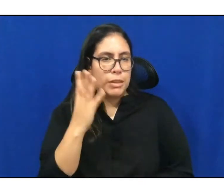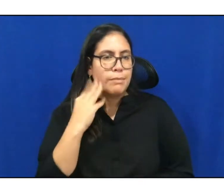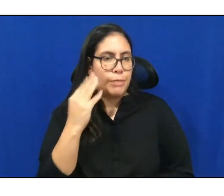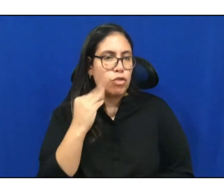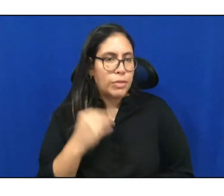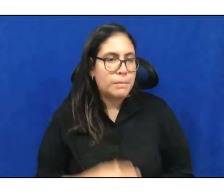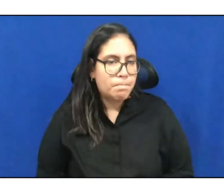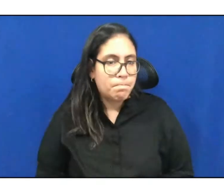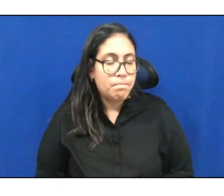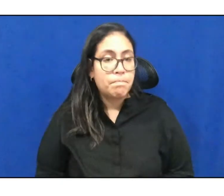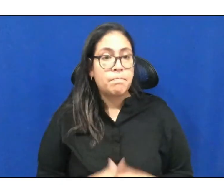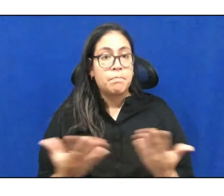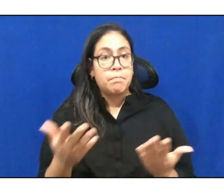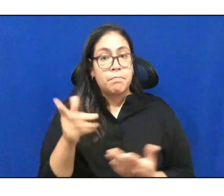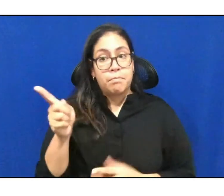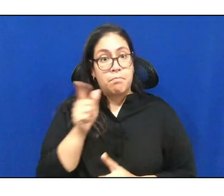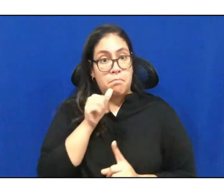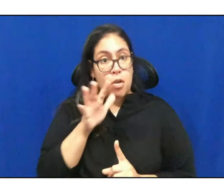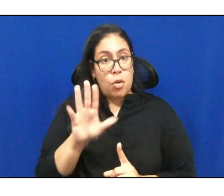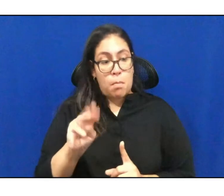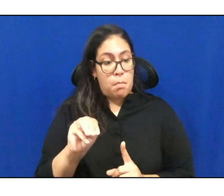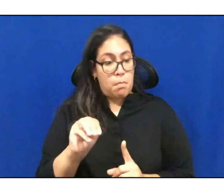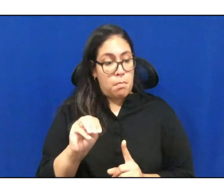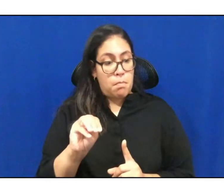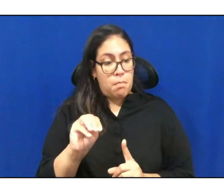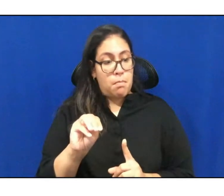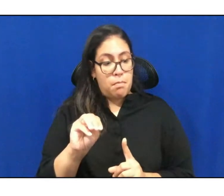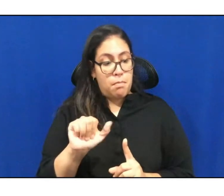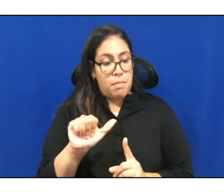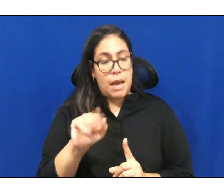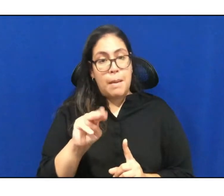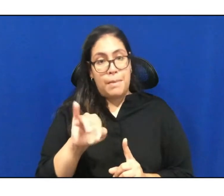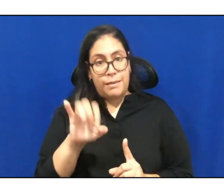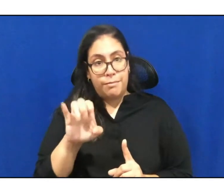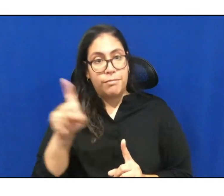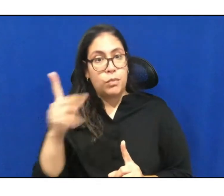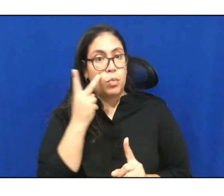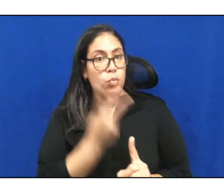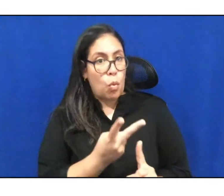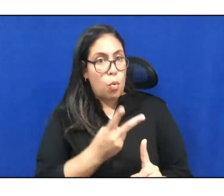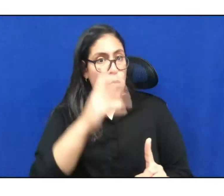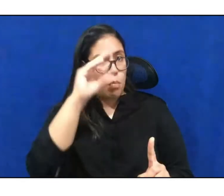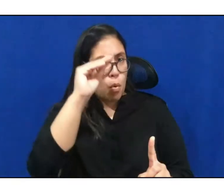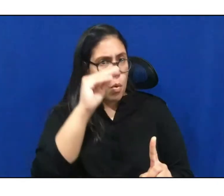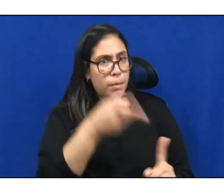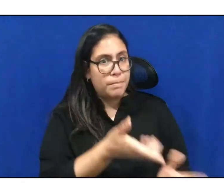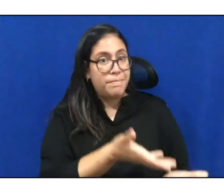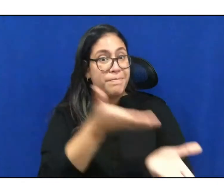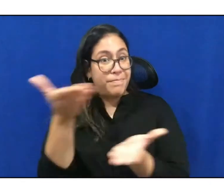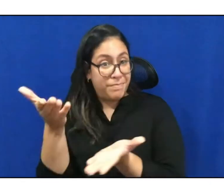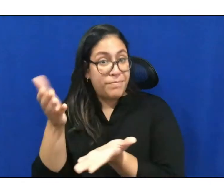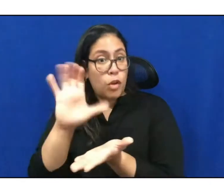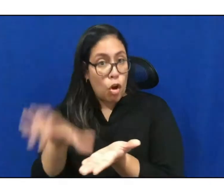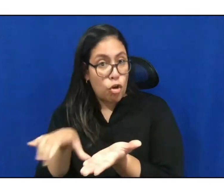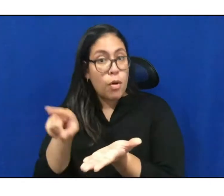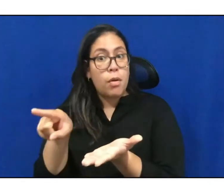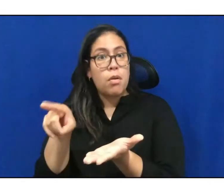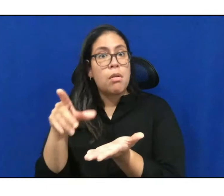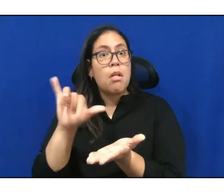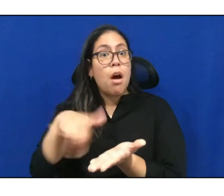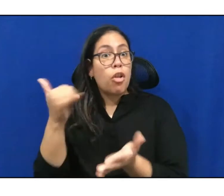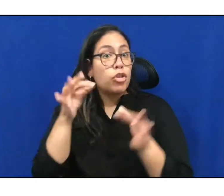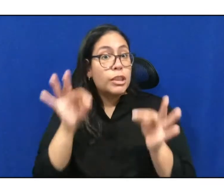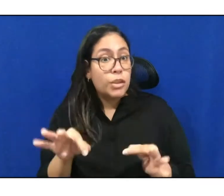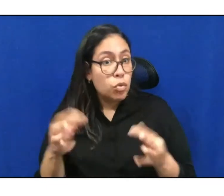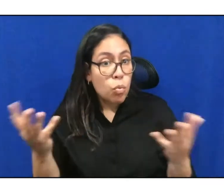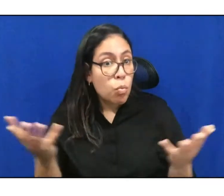Till-Mobley saw her son's body and called it back to Chicago, she made another crucial decision, and that was